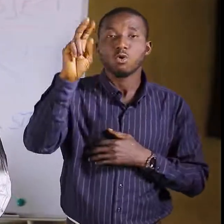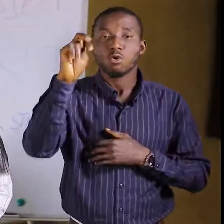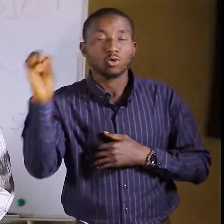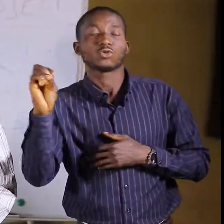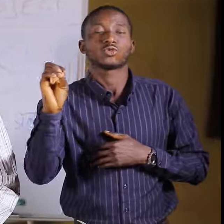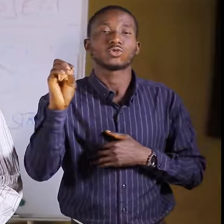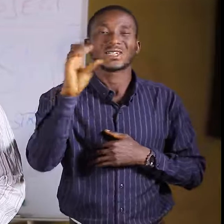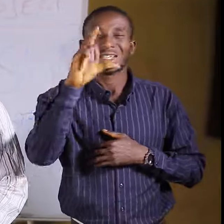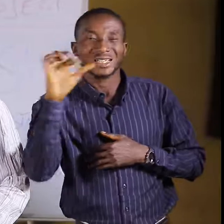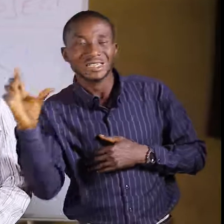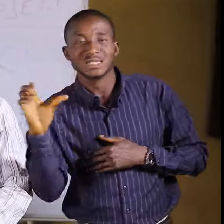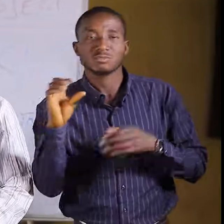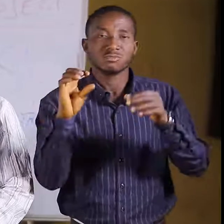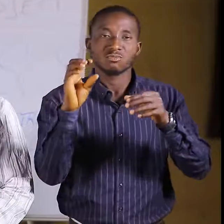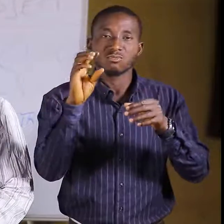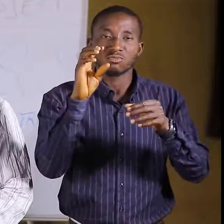unit cell,